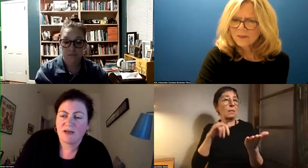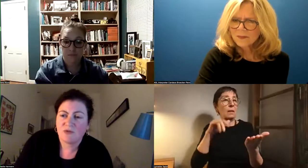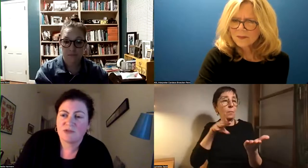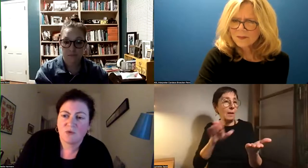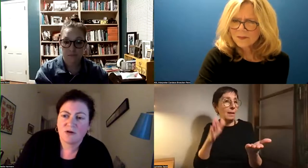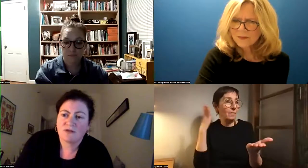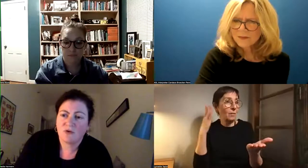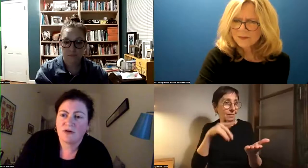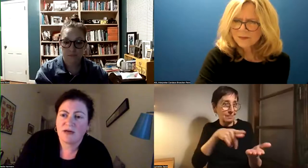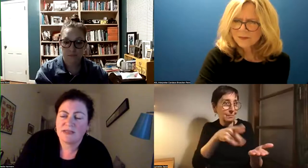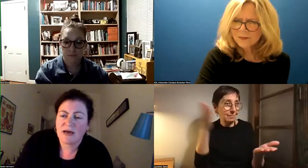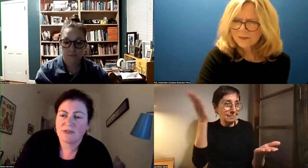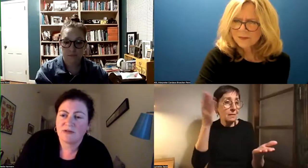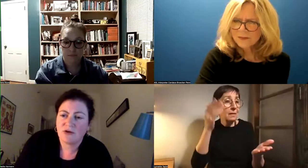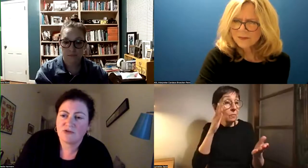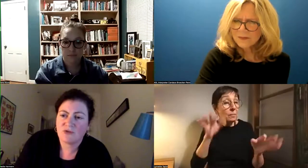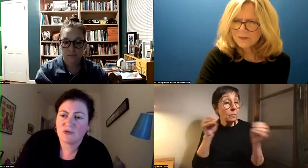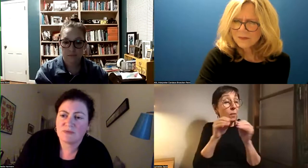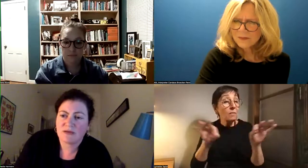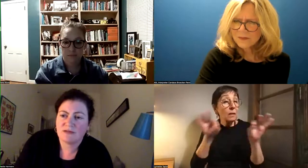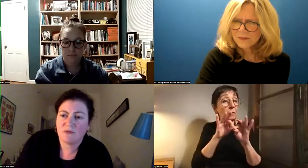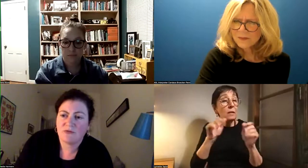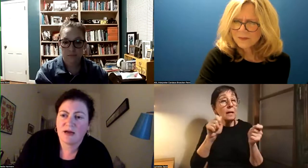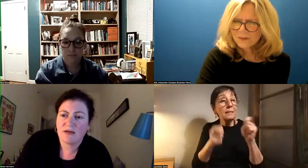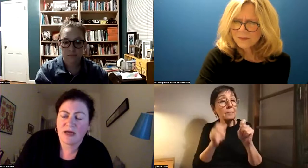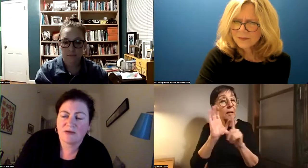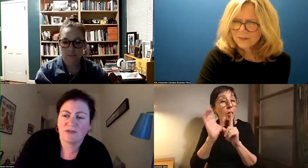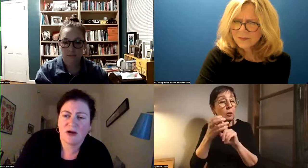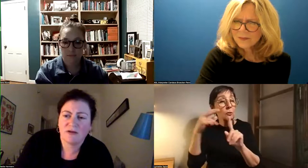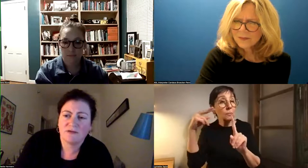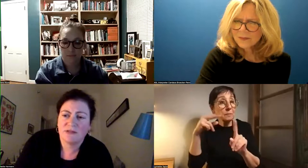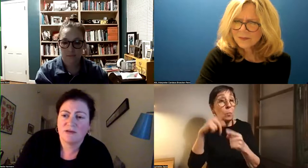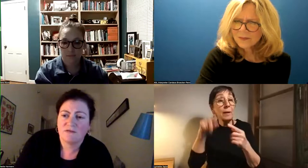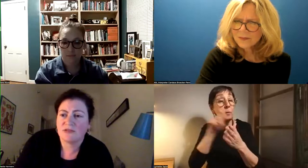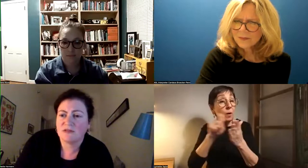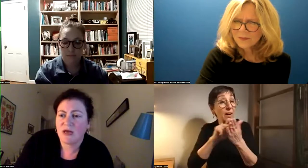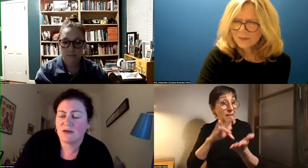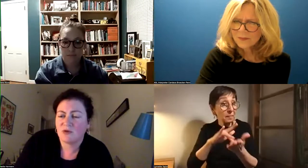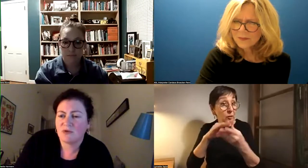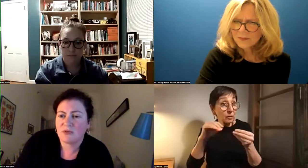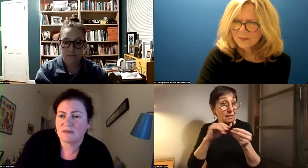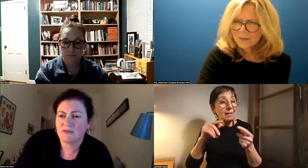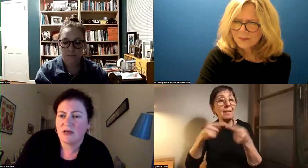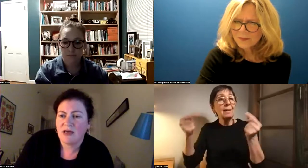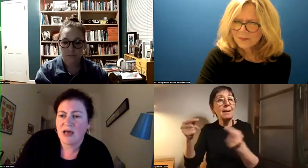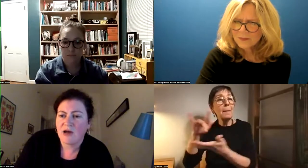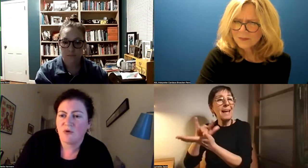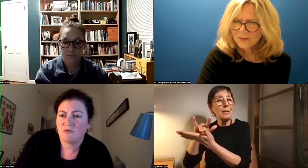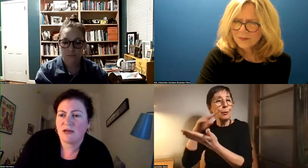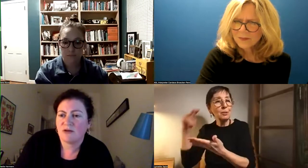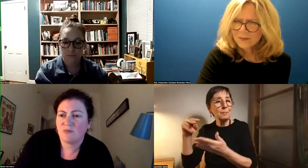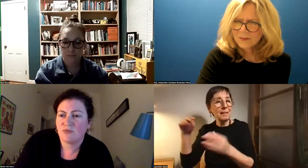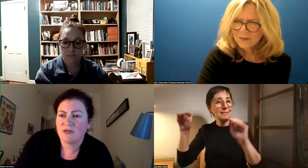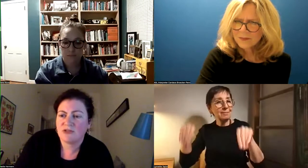more valuable to work toward adapting a cultural perspective when writing medical narratives versus a medical perspective? How would